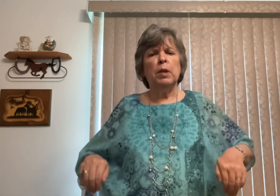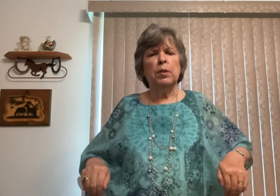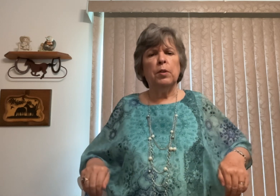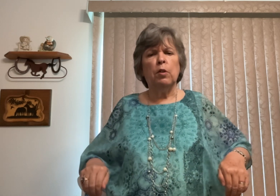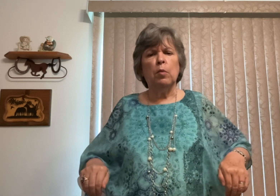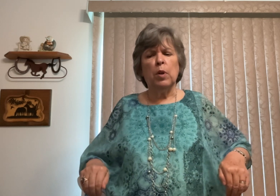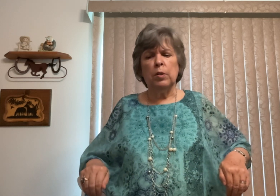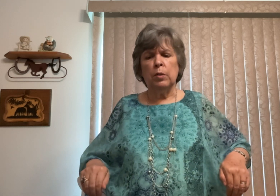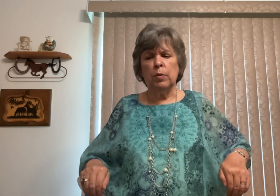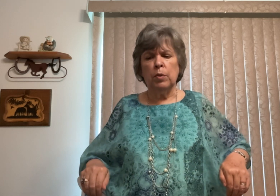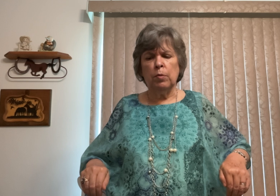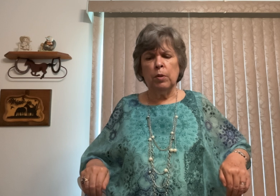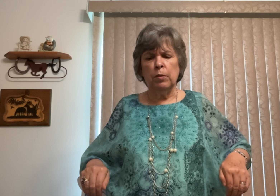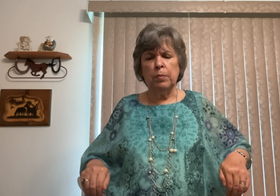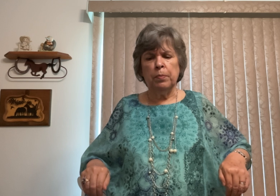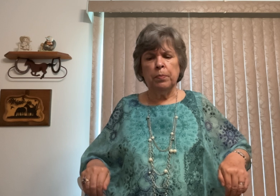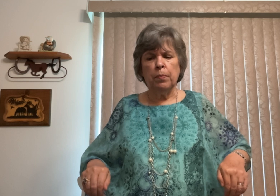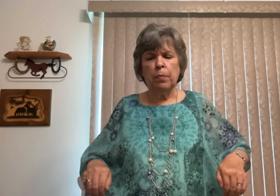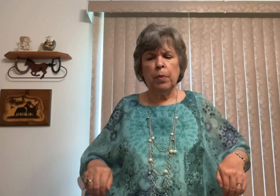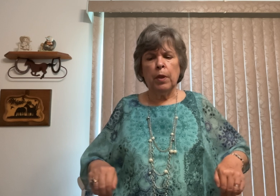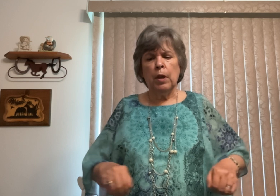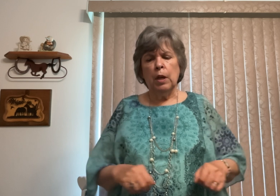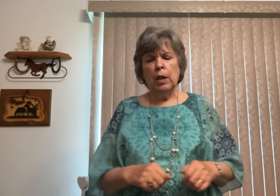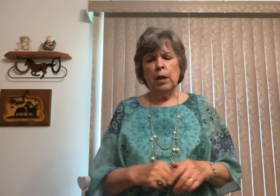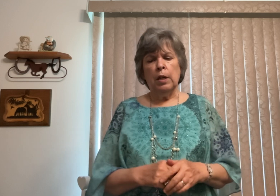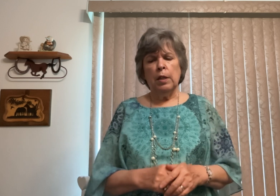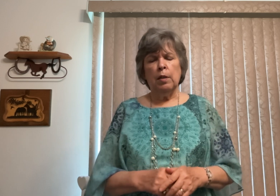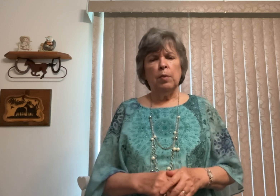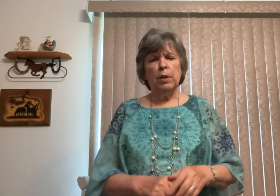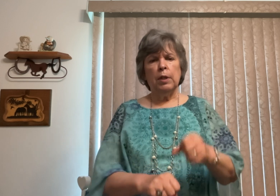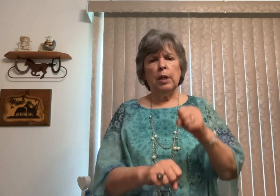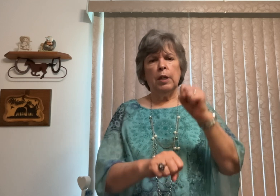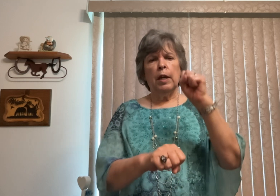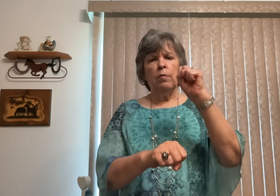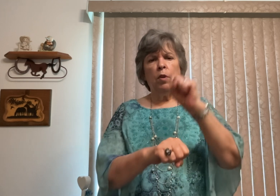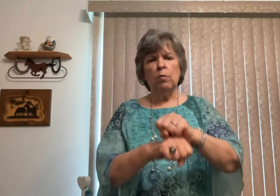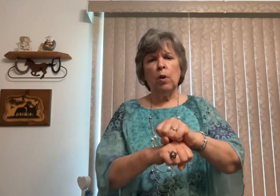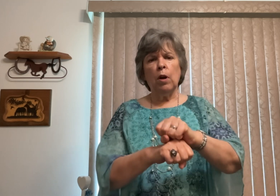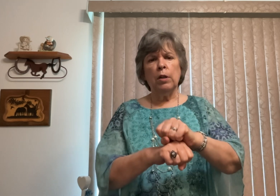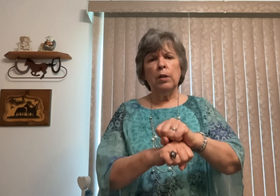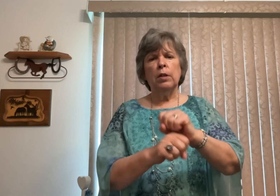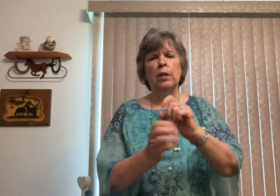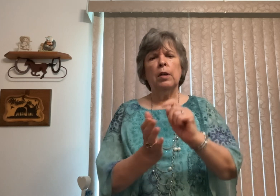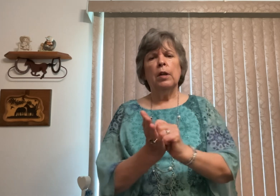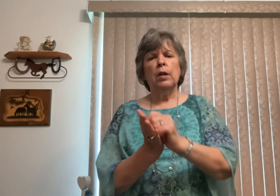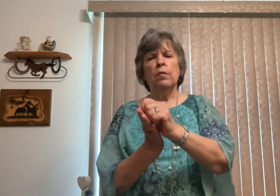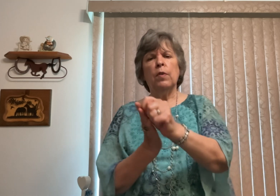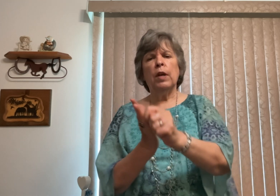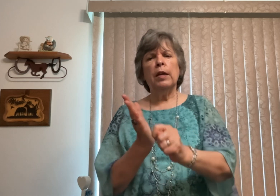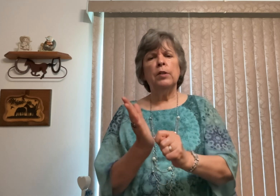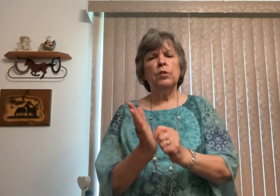the armrest of the throne. And then we again have our rock of